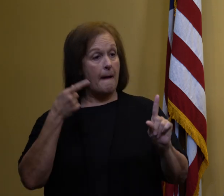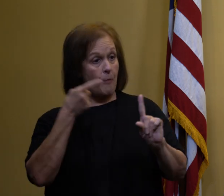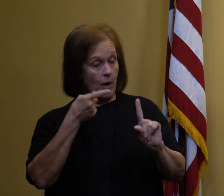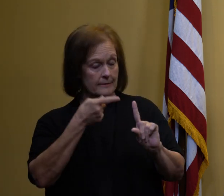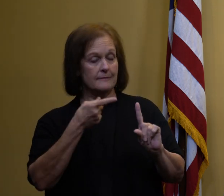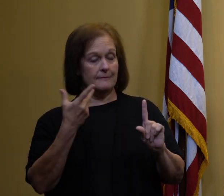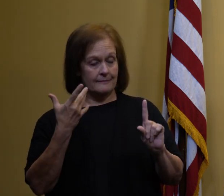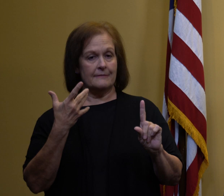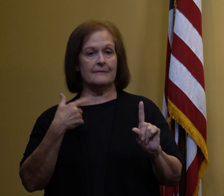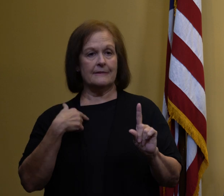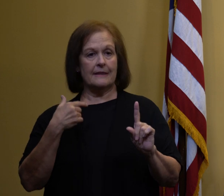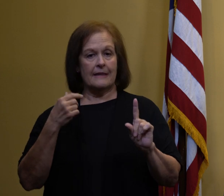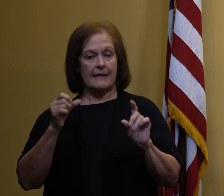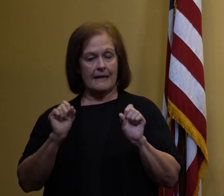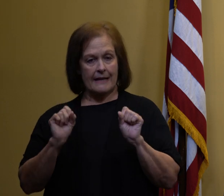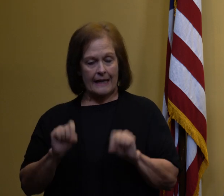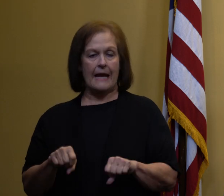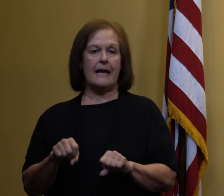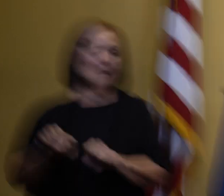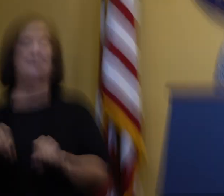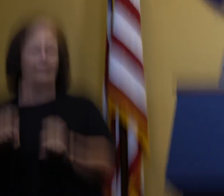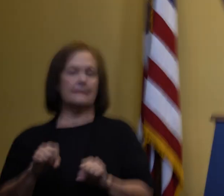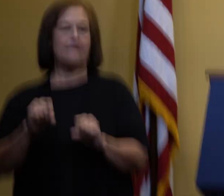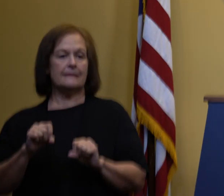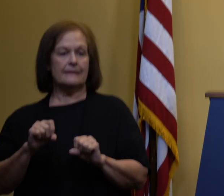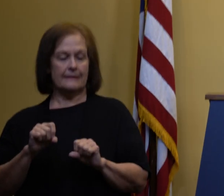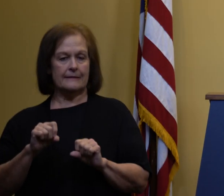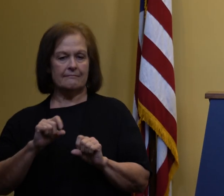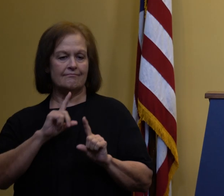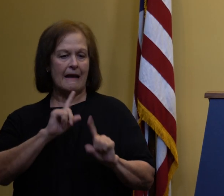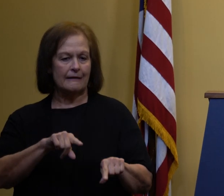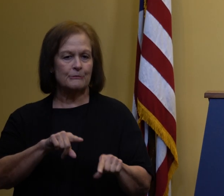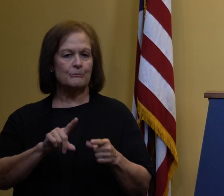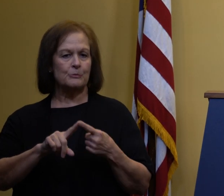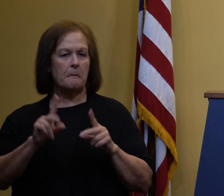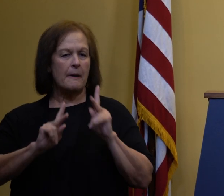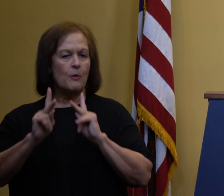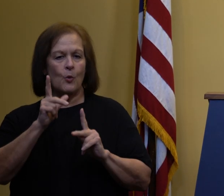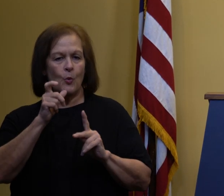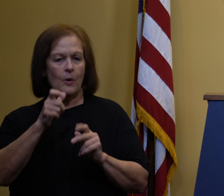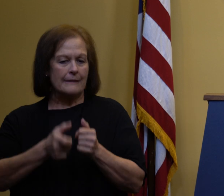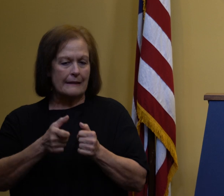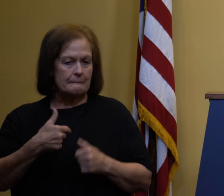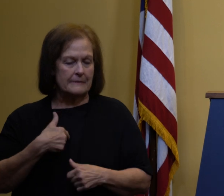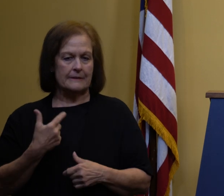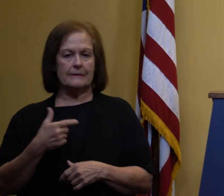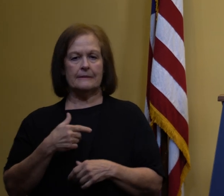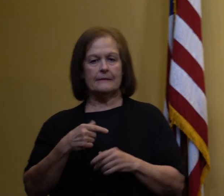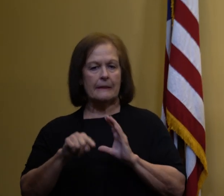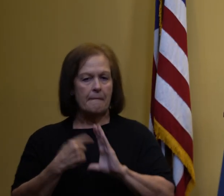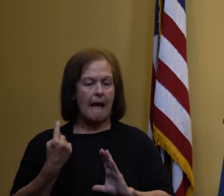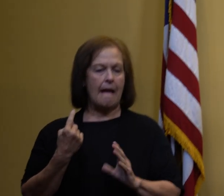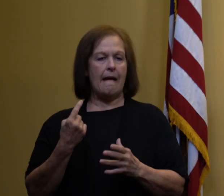to respond to those text messages and respond to those emails, respond to